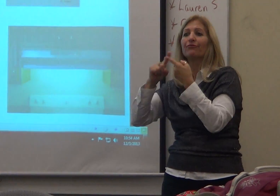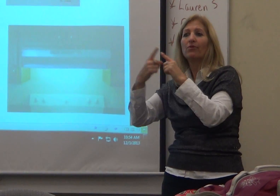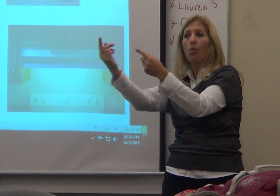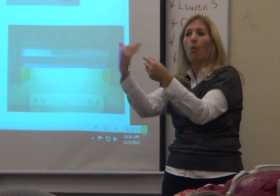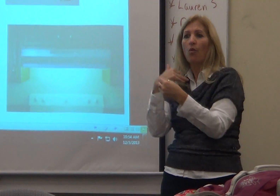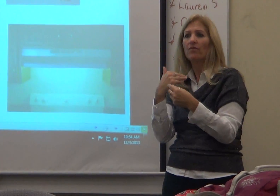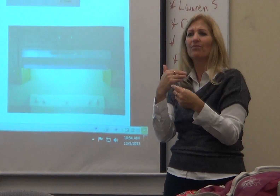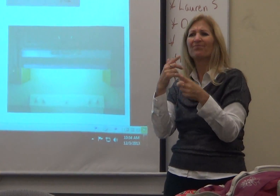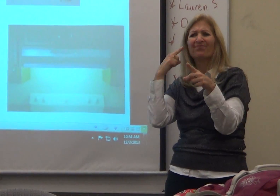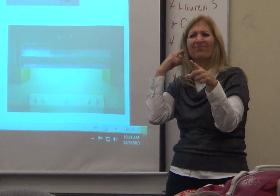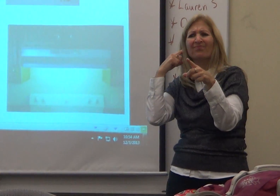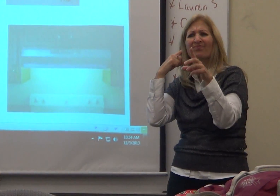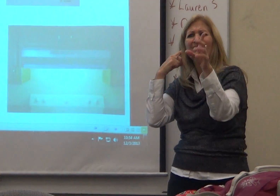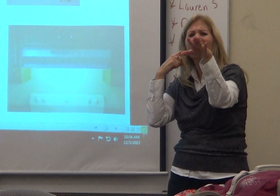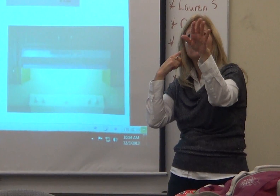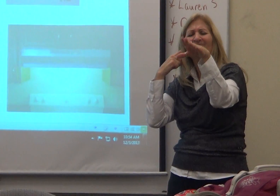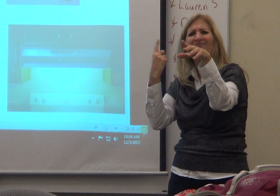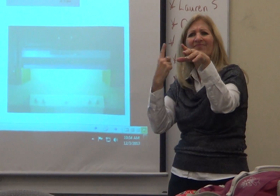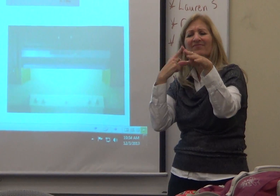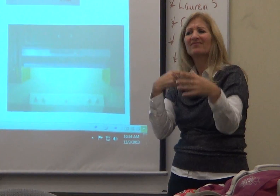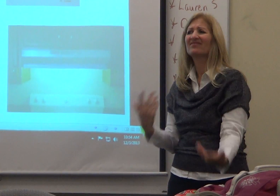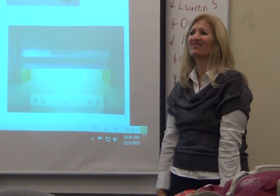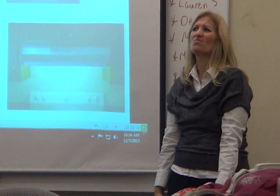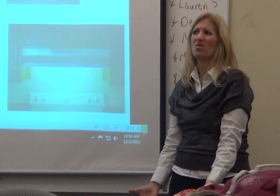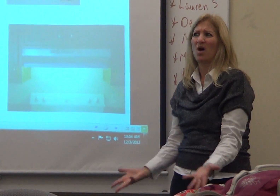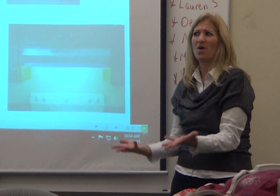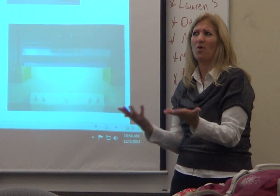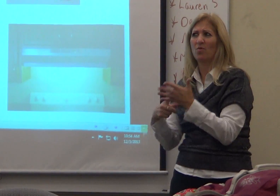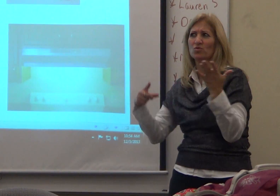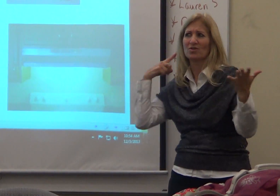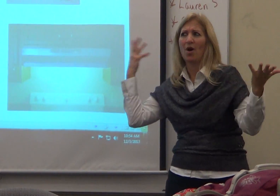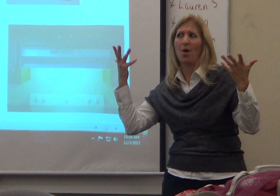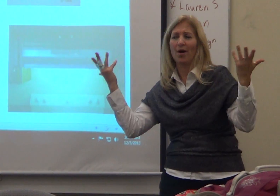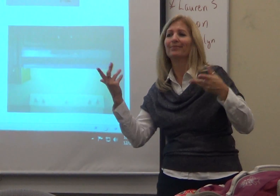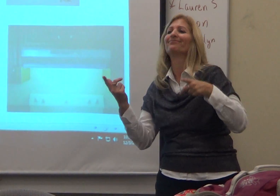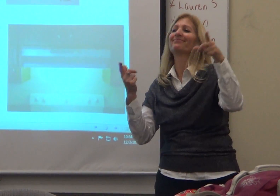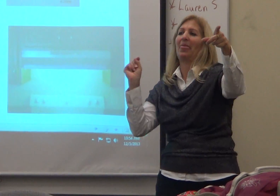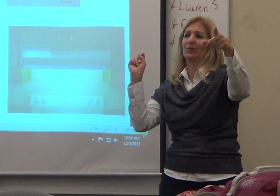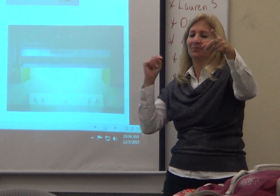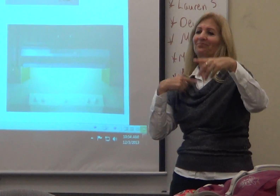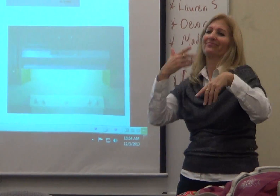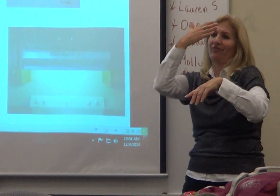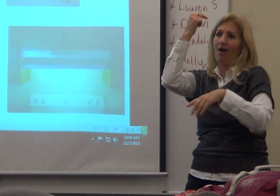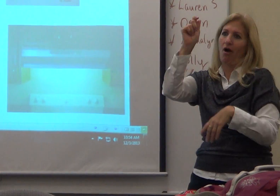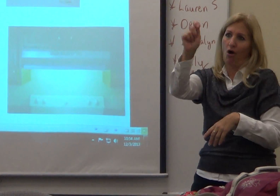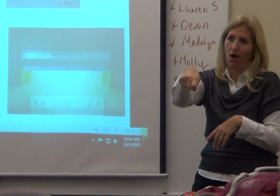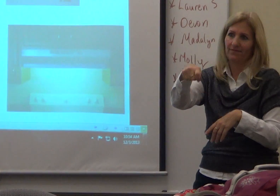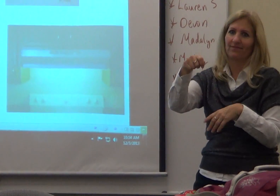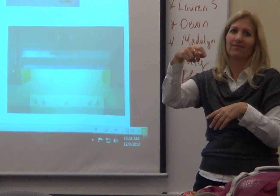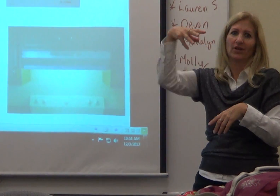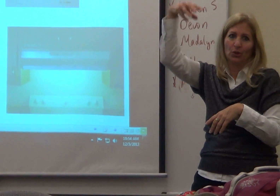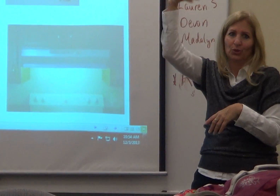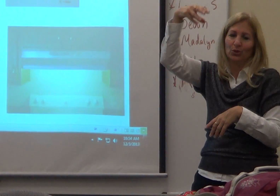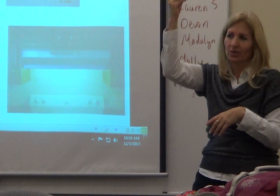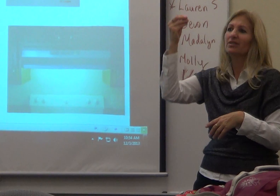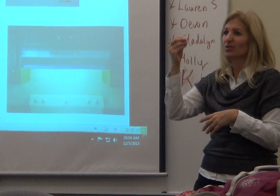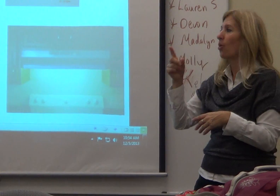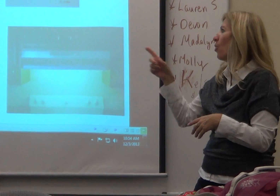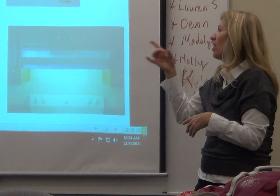shows if the exhaust fan is on or not. You're not able to hear something if it's still on, but you can see the lights to